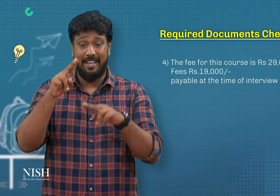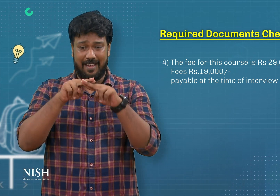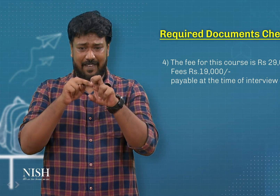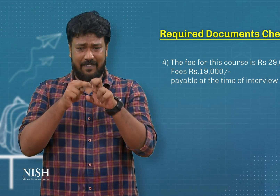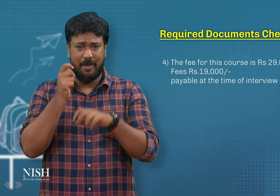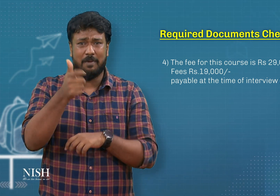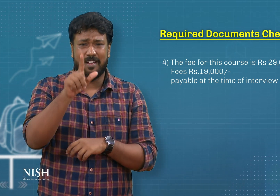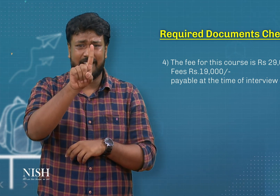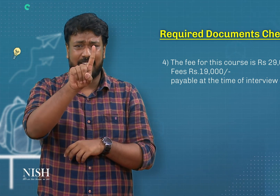of interview.